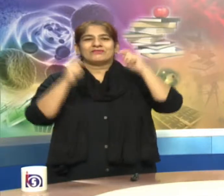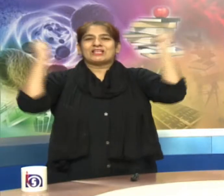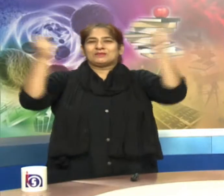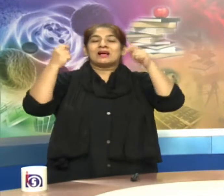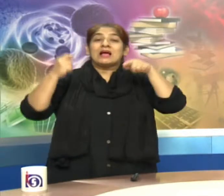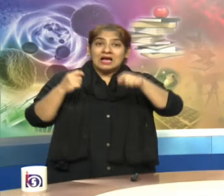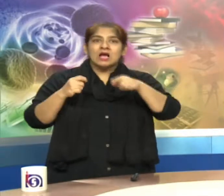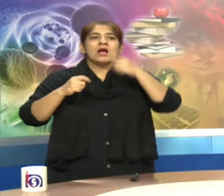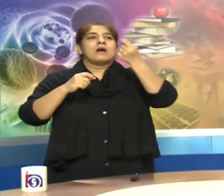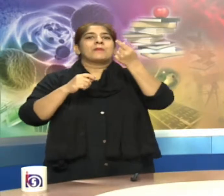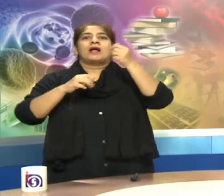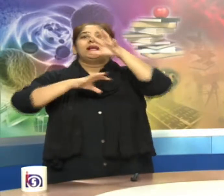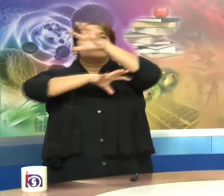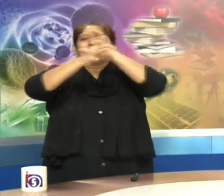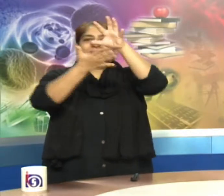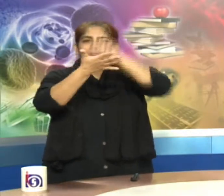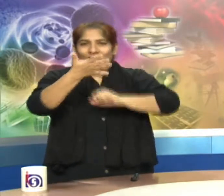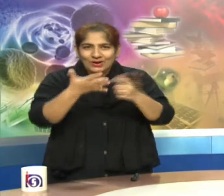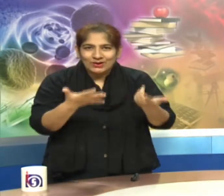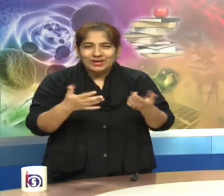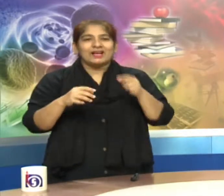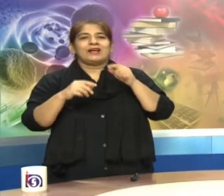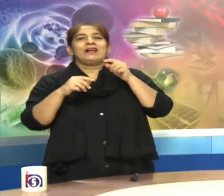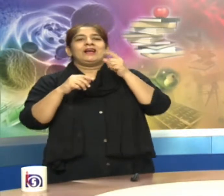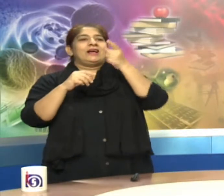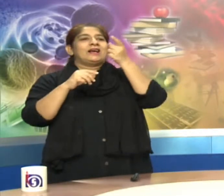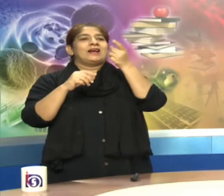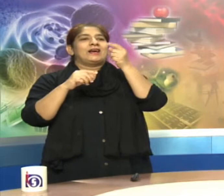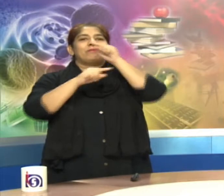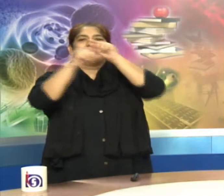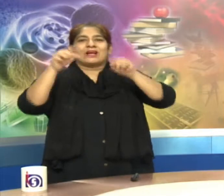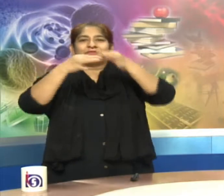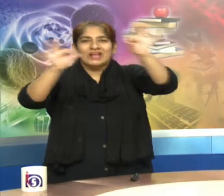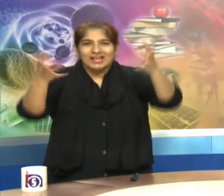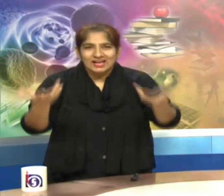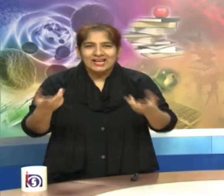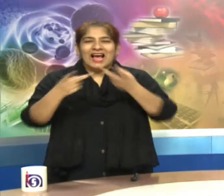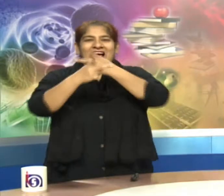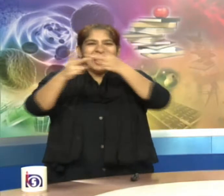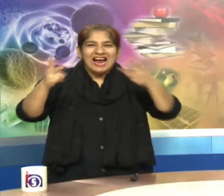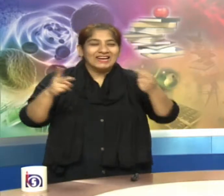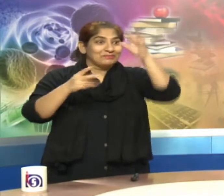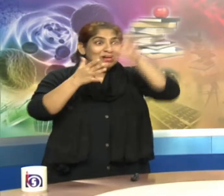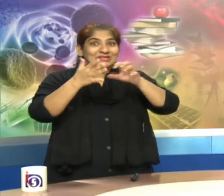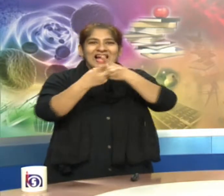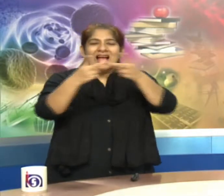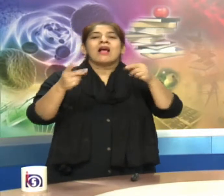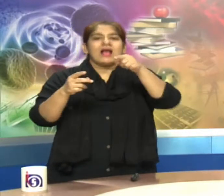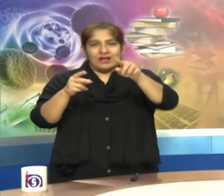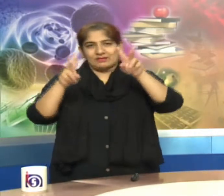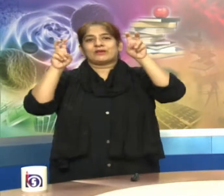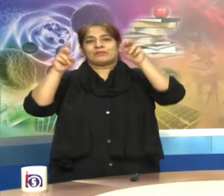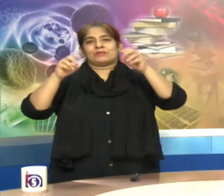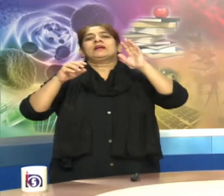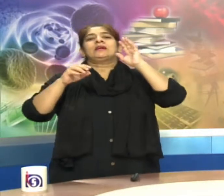many festive seasons, and at that time different kinds of discounts are given, Diwali